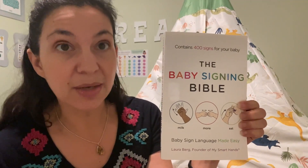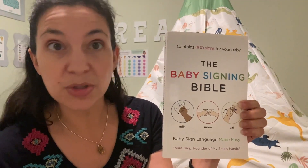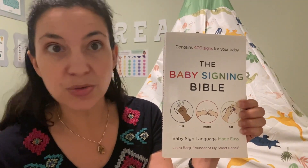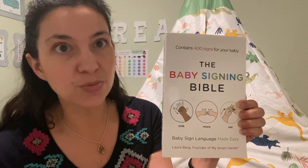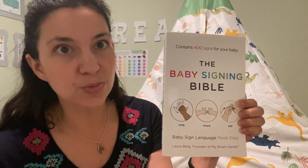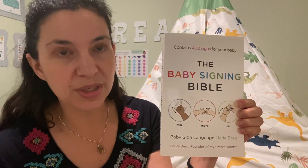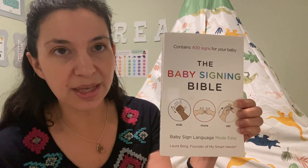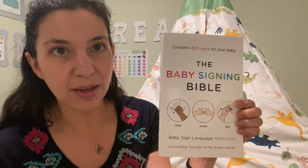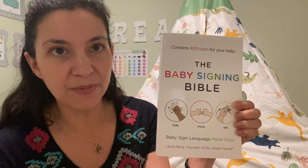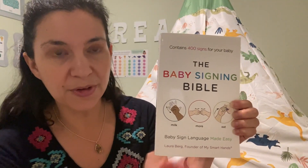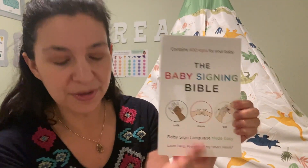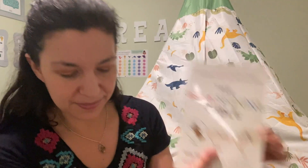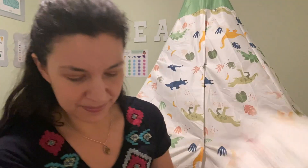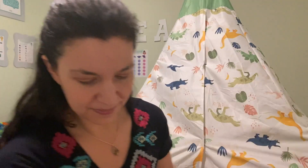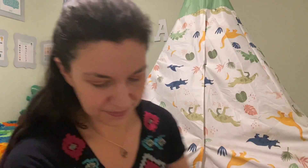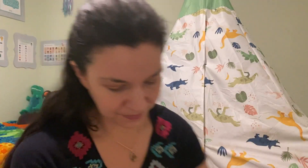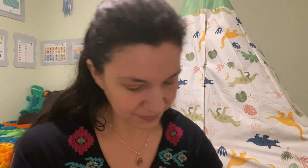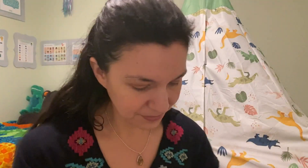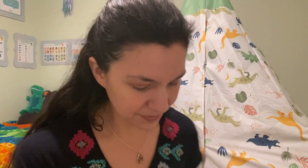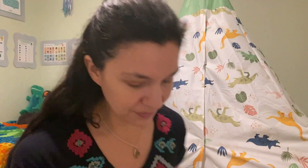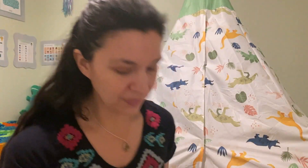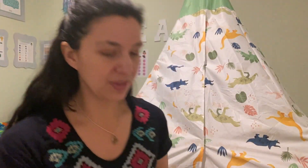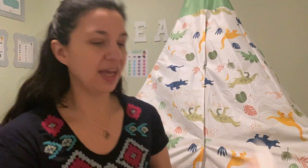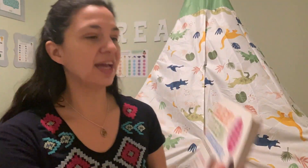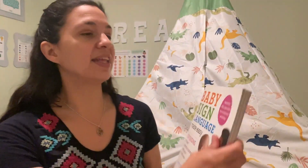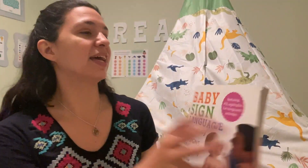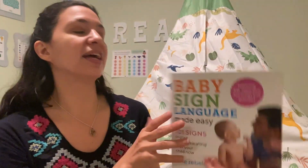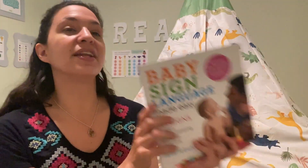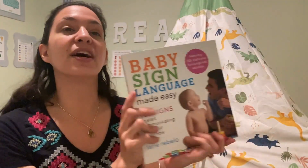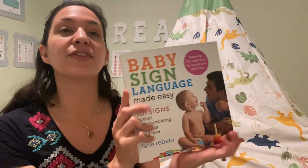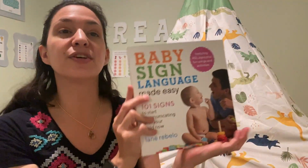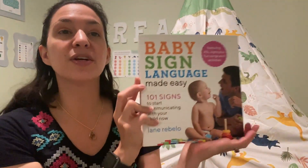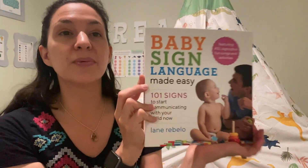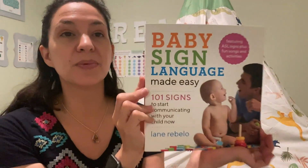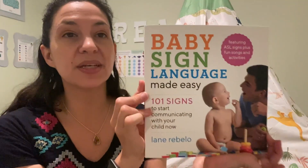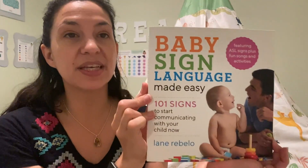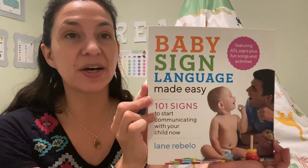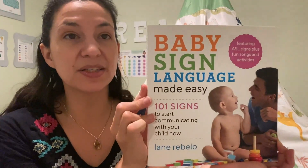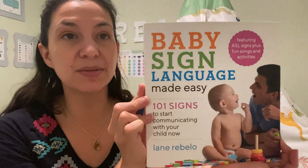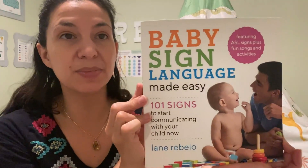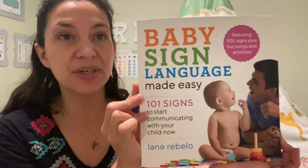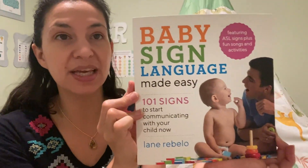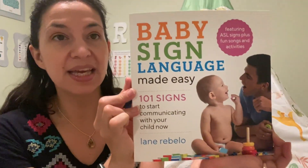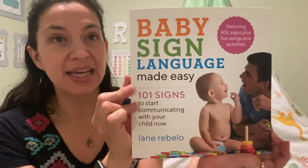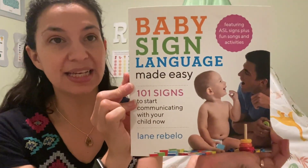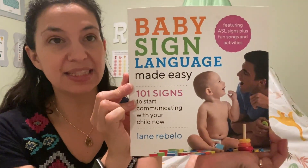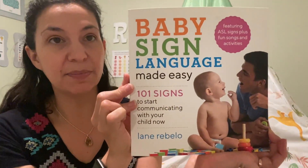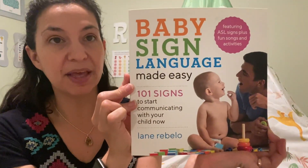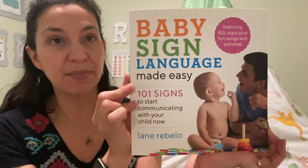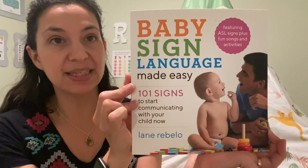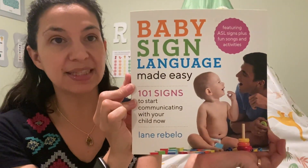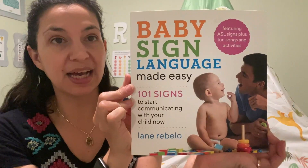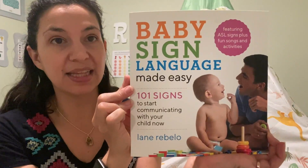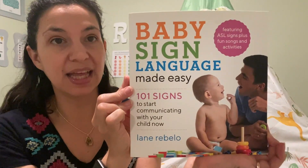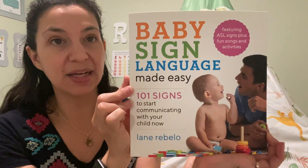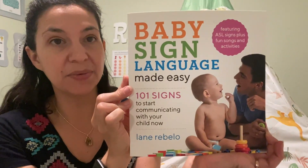which is really helpful. And then another really awesome book is Baby Sign